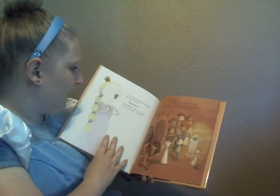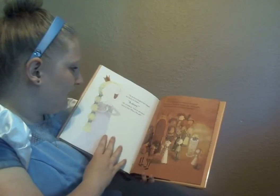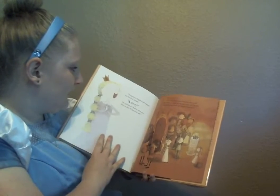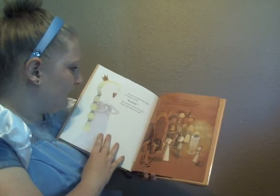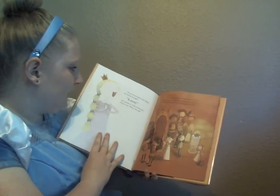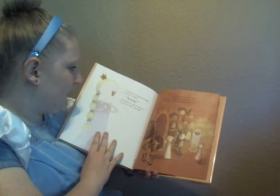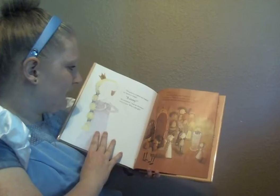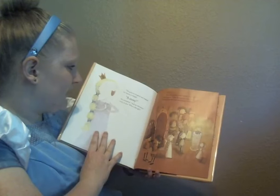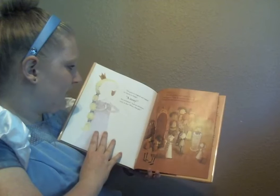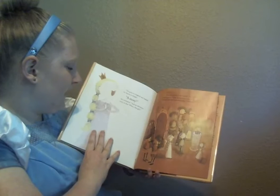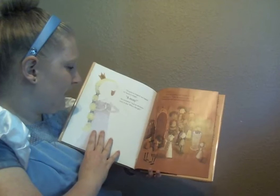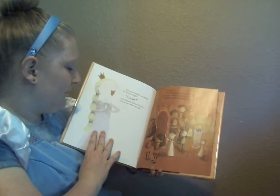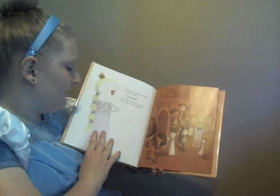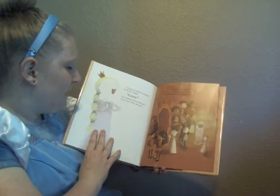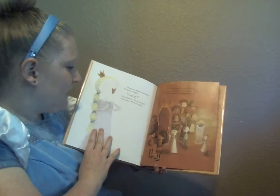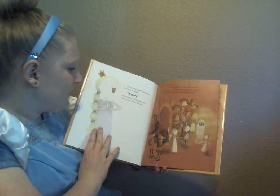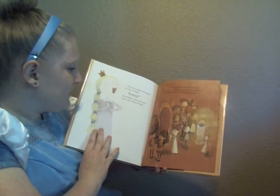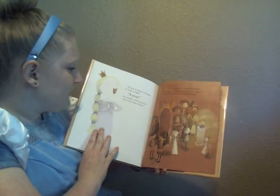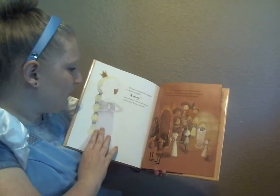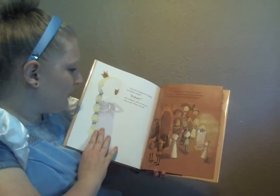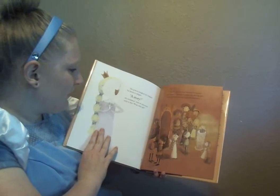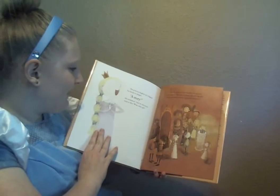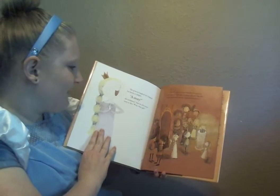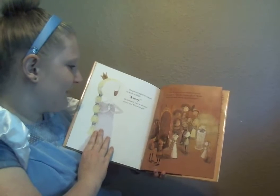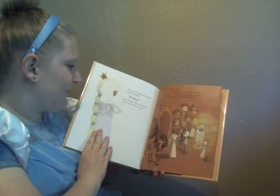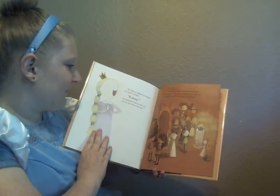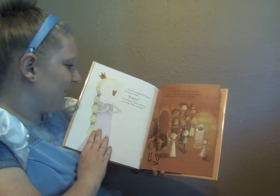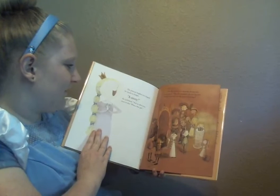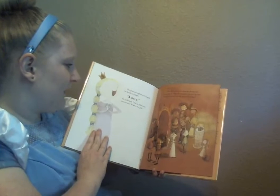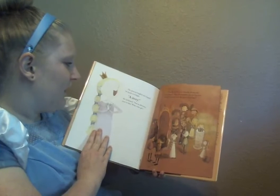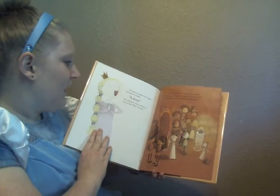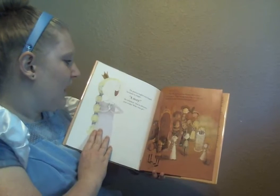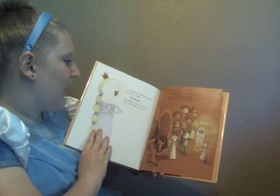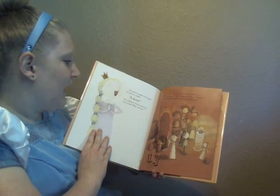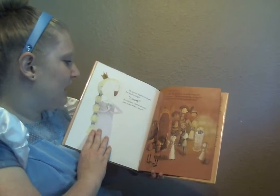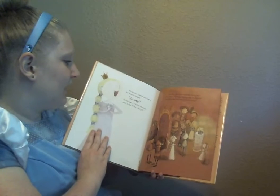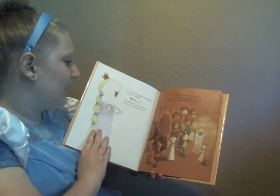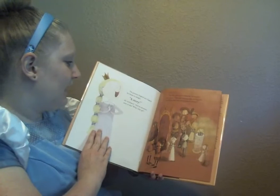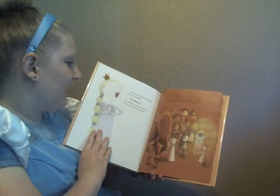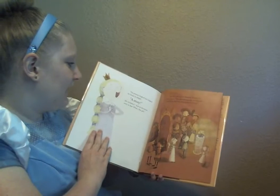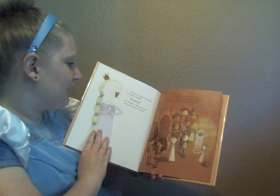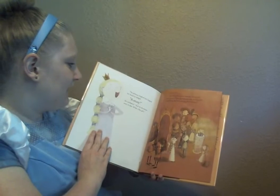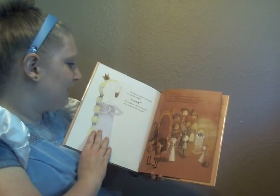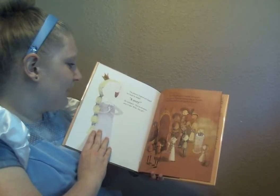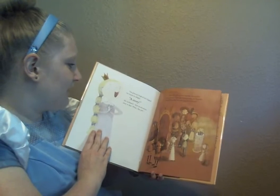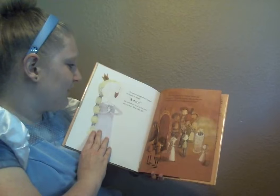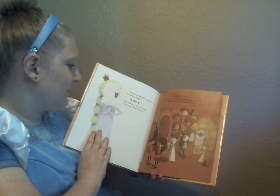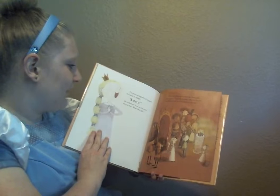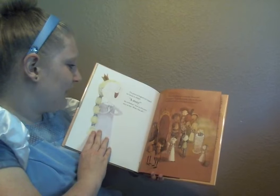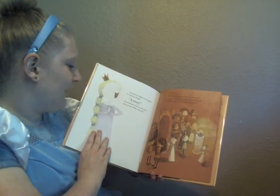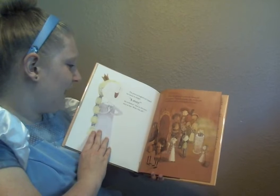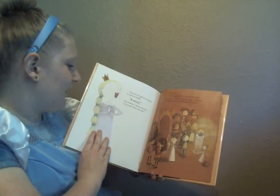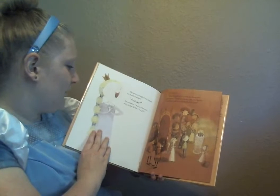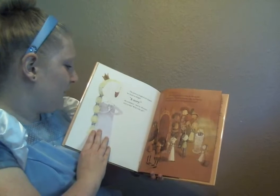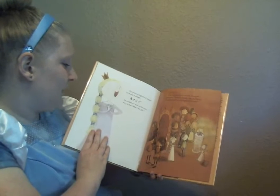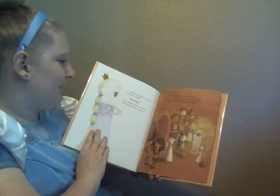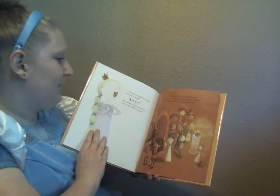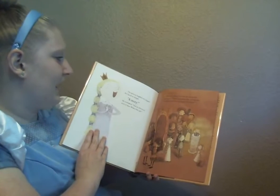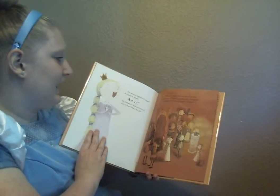clapped her hands in delight. A story, she exclaimed, and an adventure story at that. What a fine